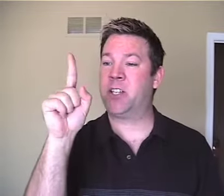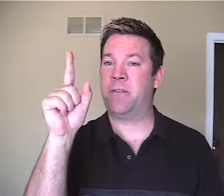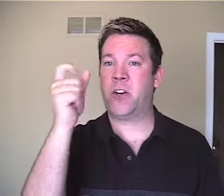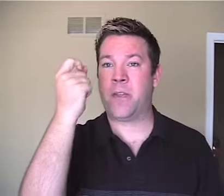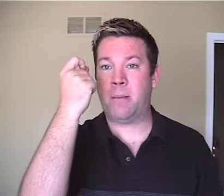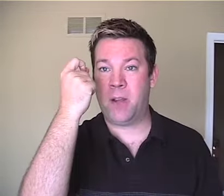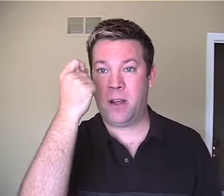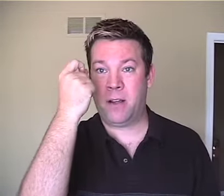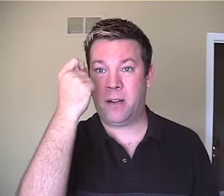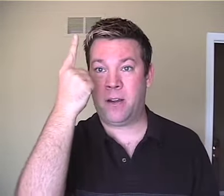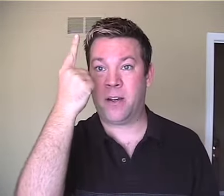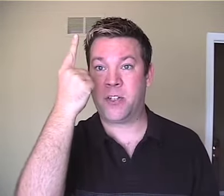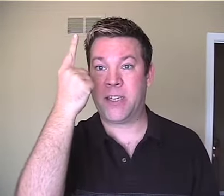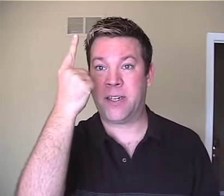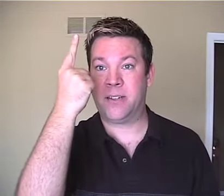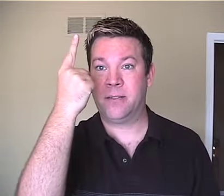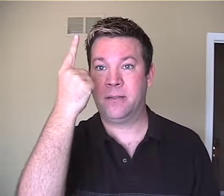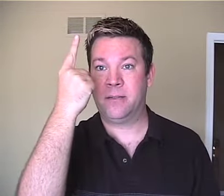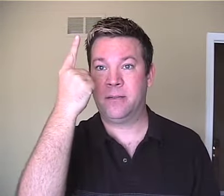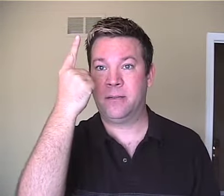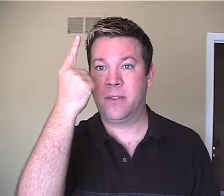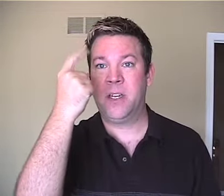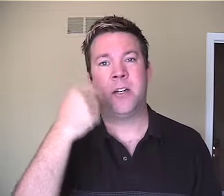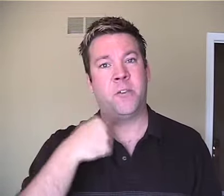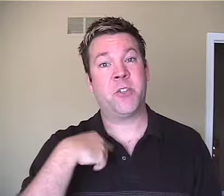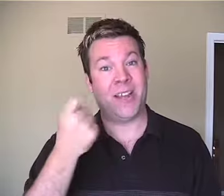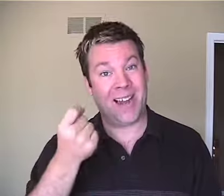off of your thumb. Understand. Now if you said I